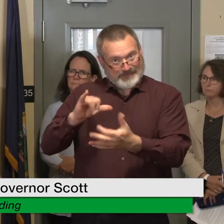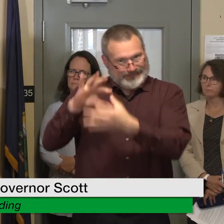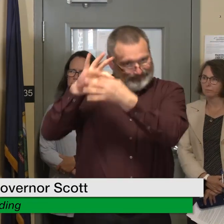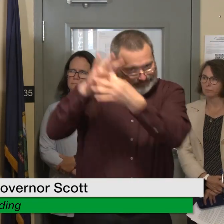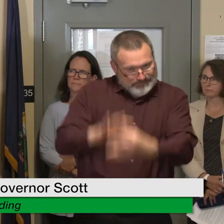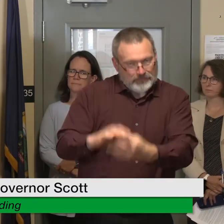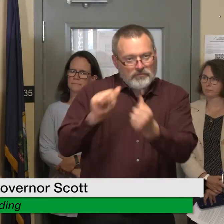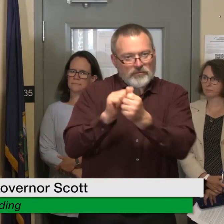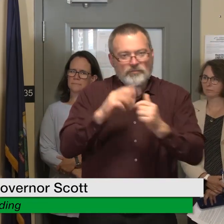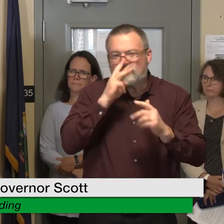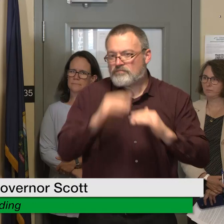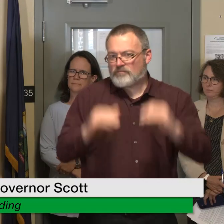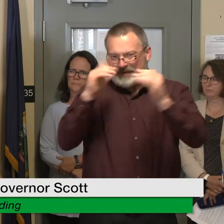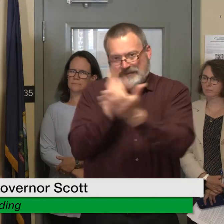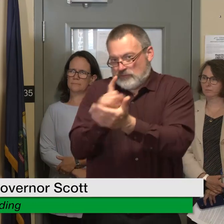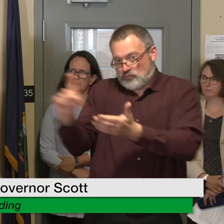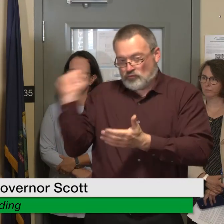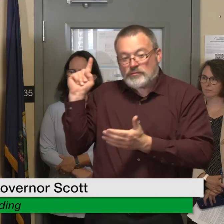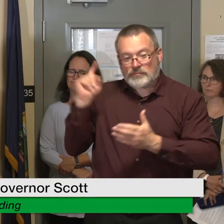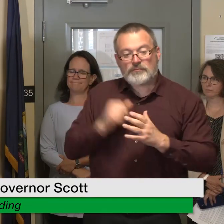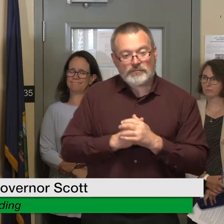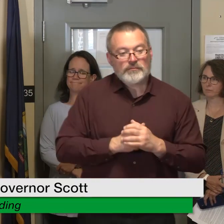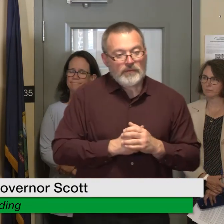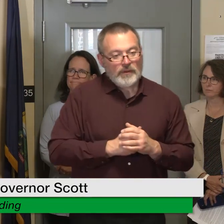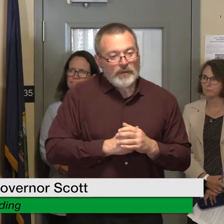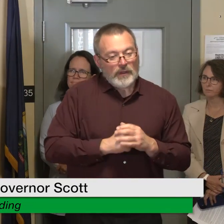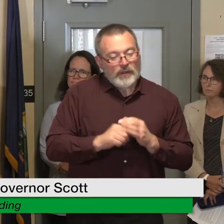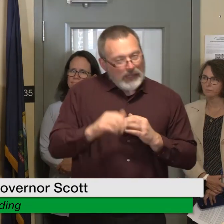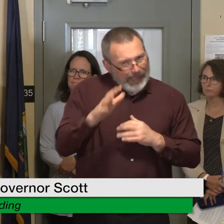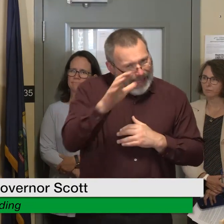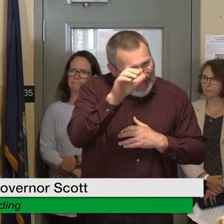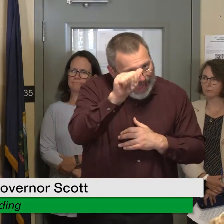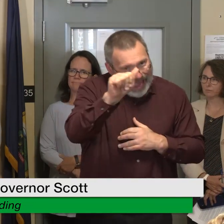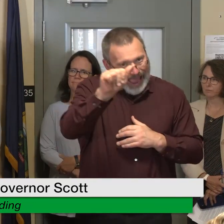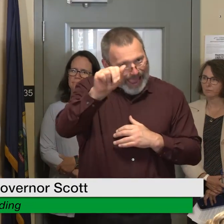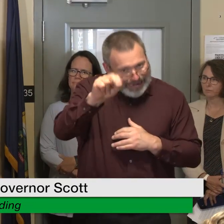This underscores the need for everyone to report flood-related problems.